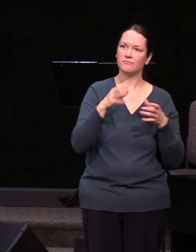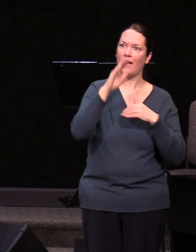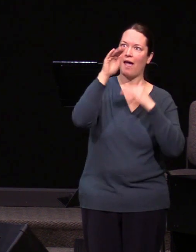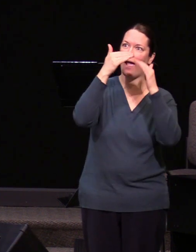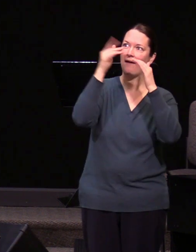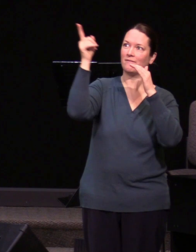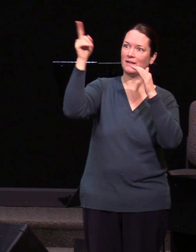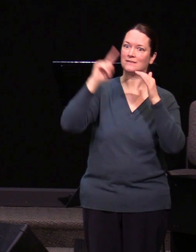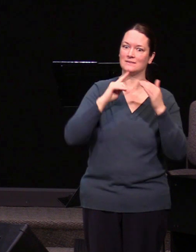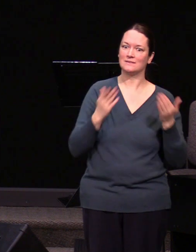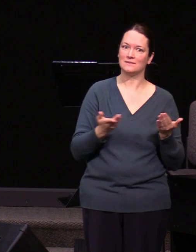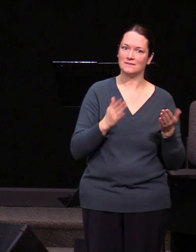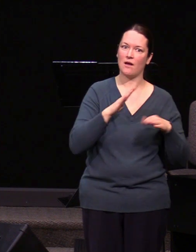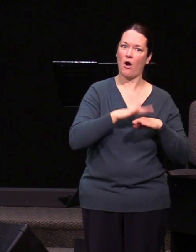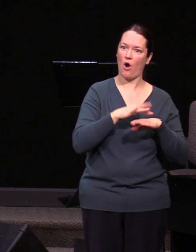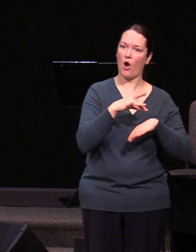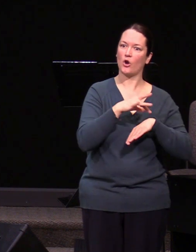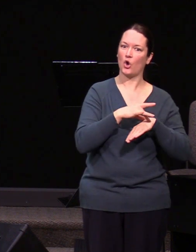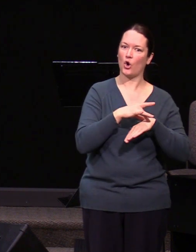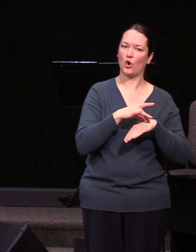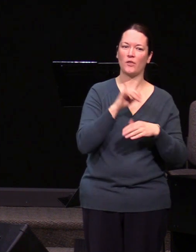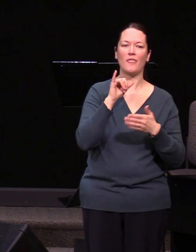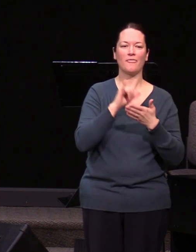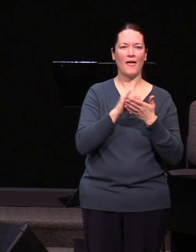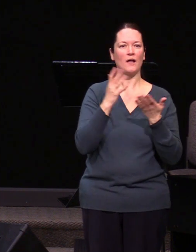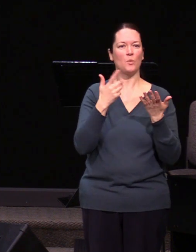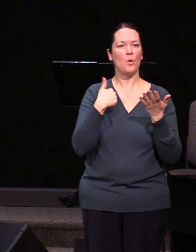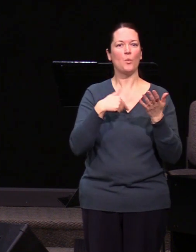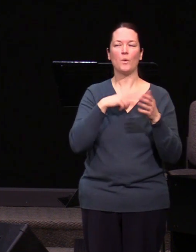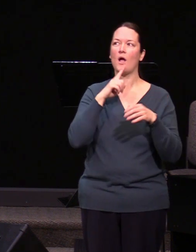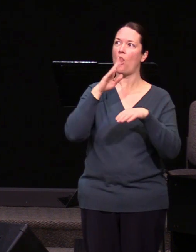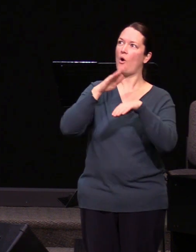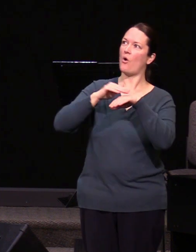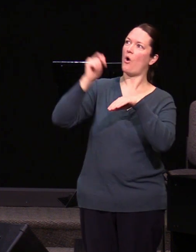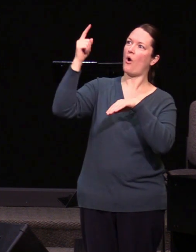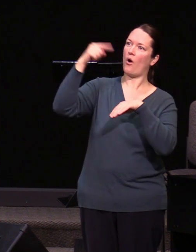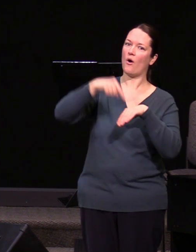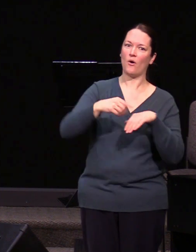earth. That's what we're called to be.